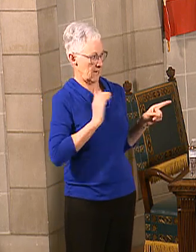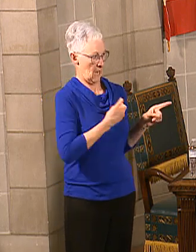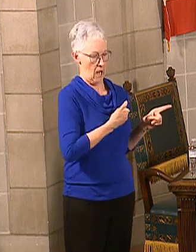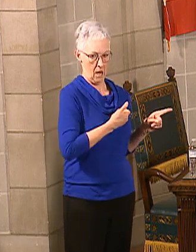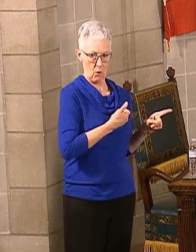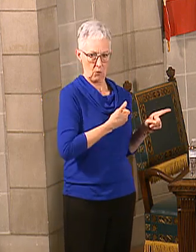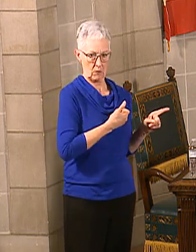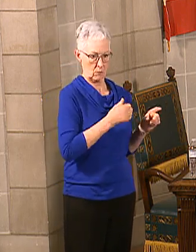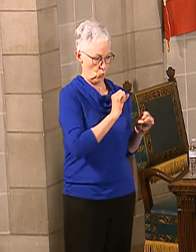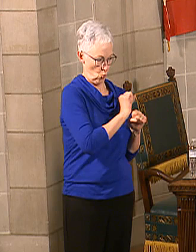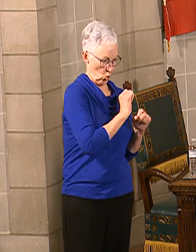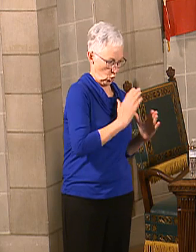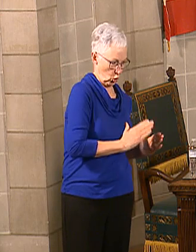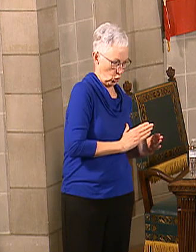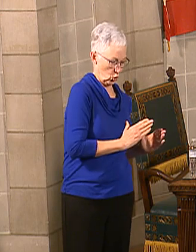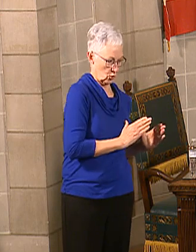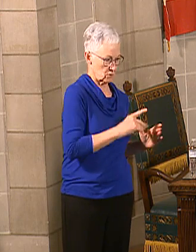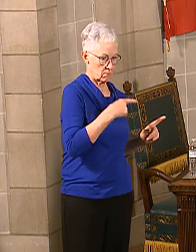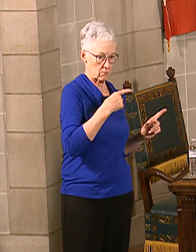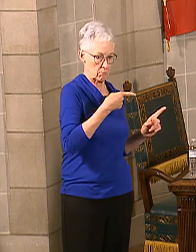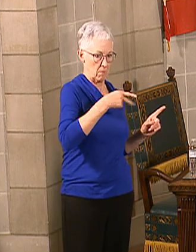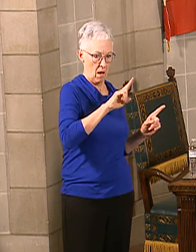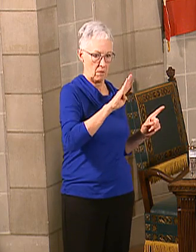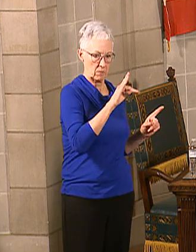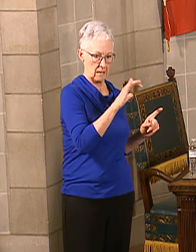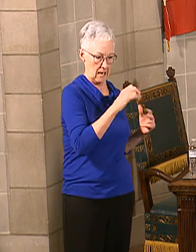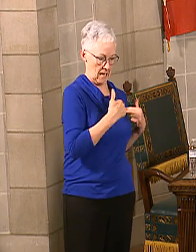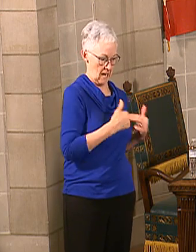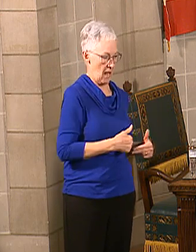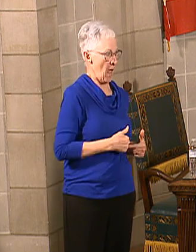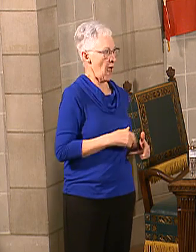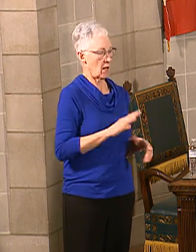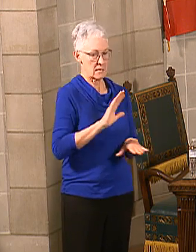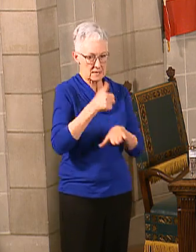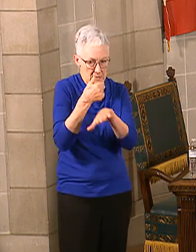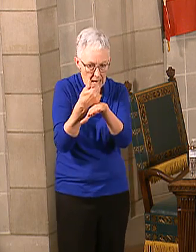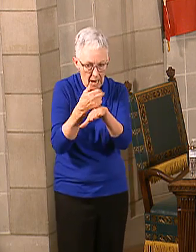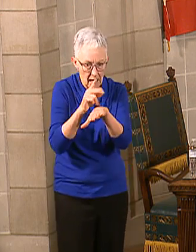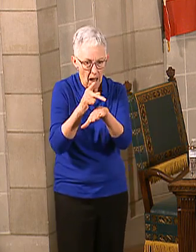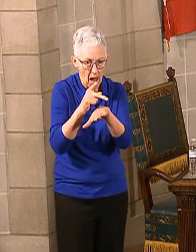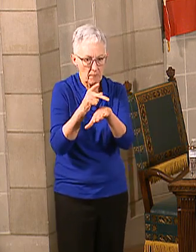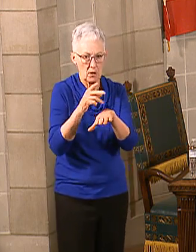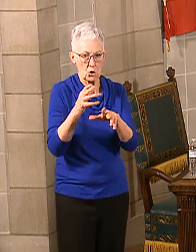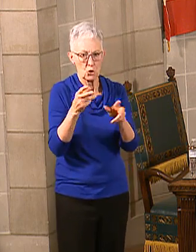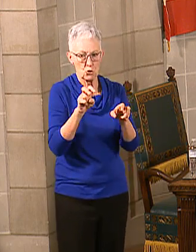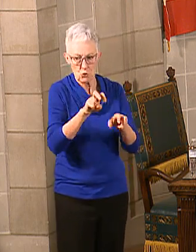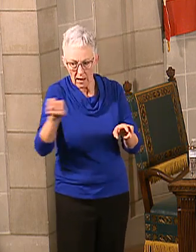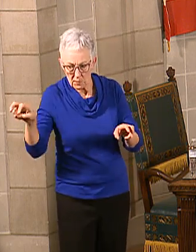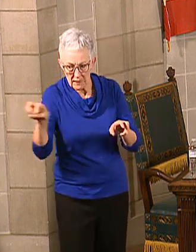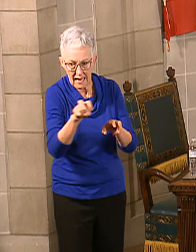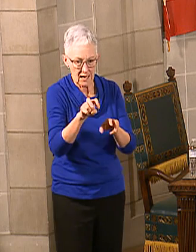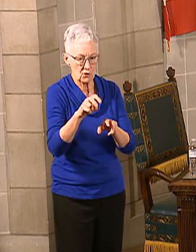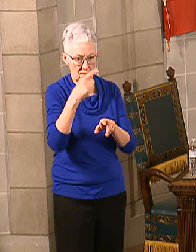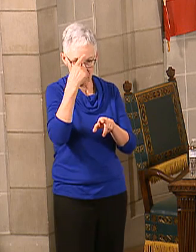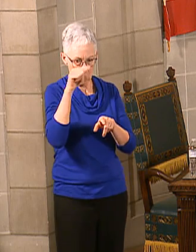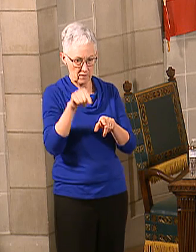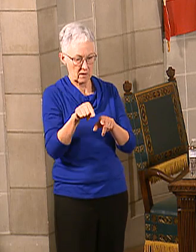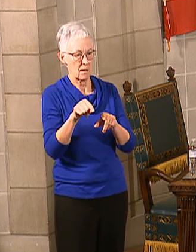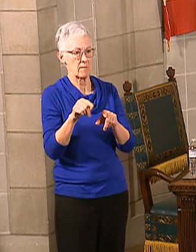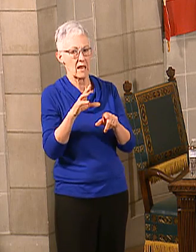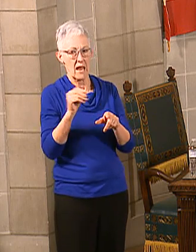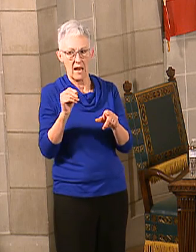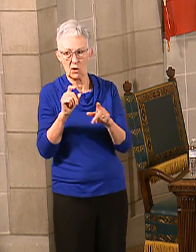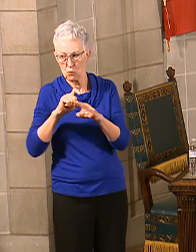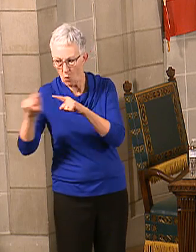health division to implement transportation, to call the CMOs at the hospital. Again, they were very cooperative